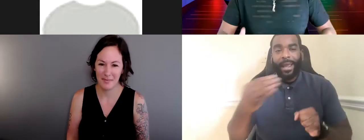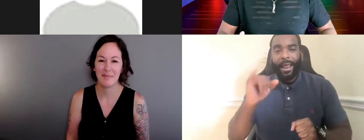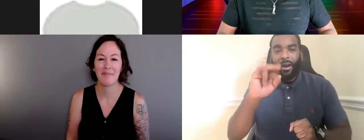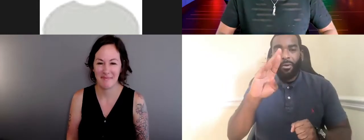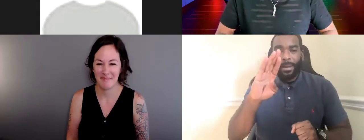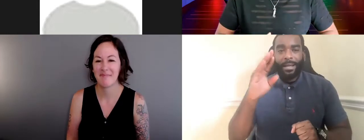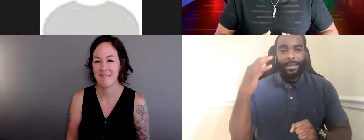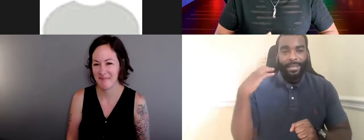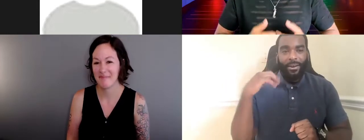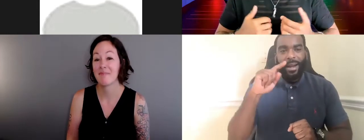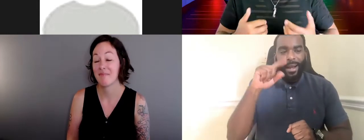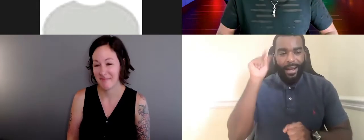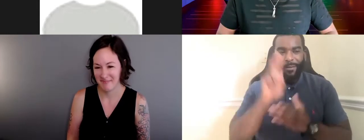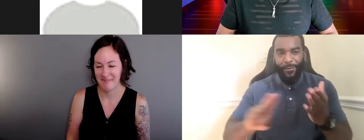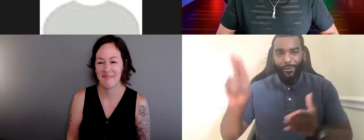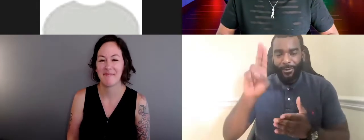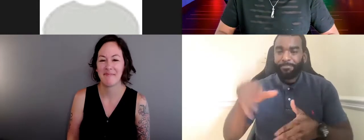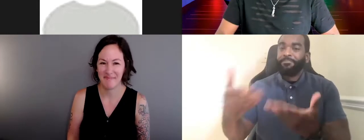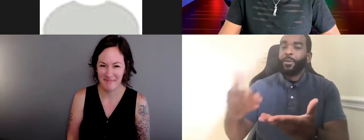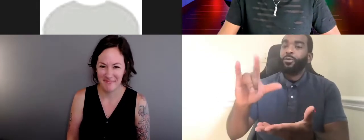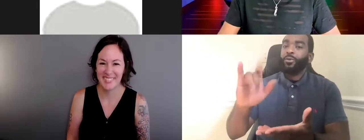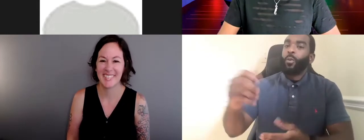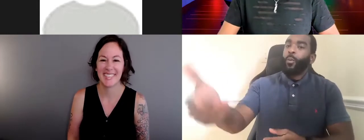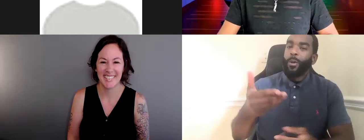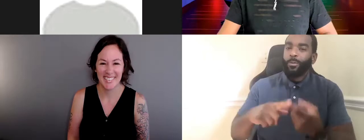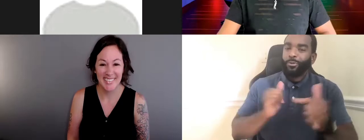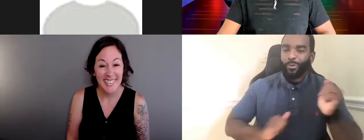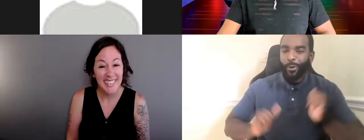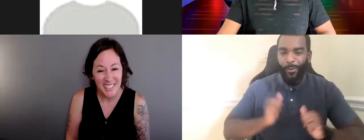Gallaudet University. Julie, welcome to the show.